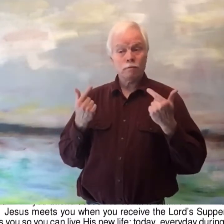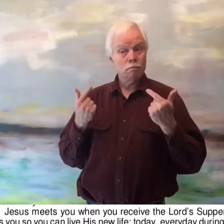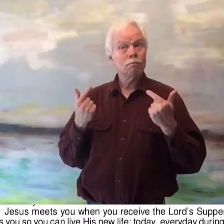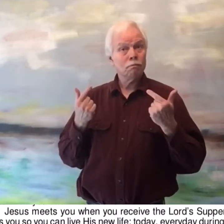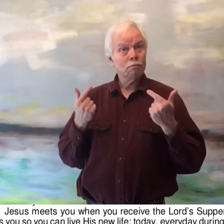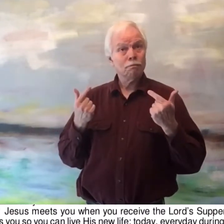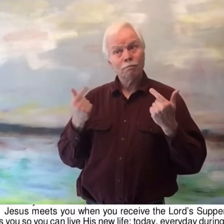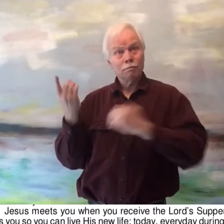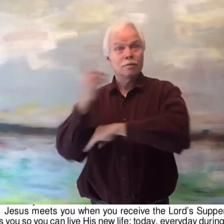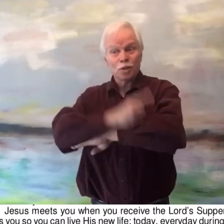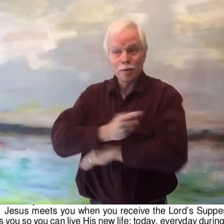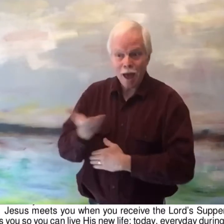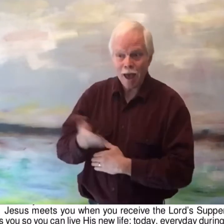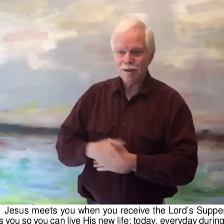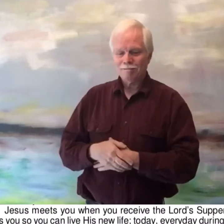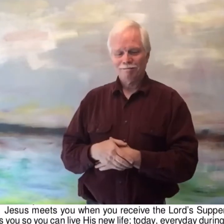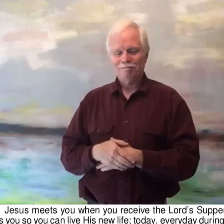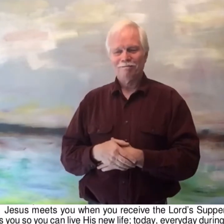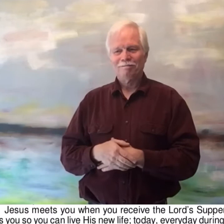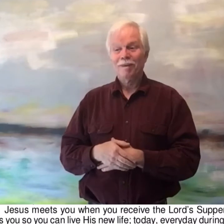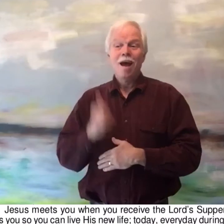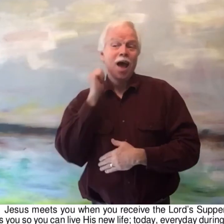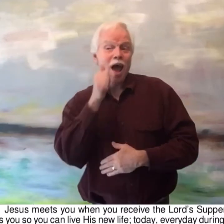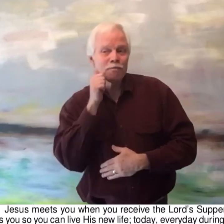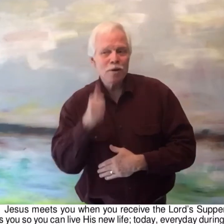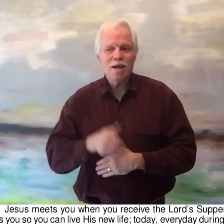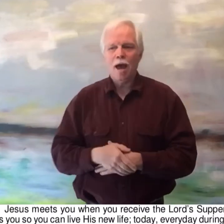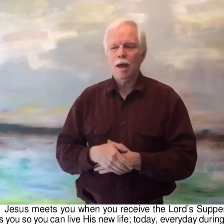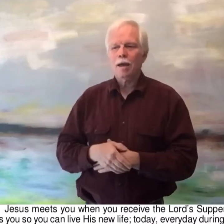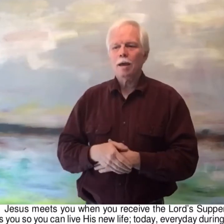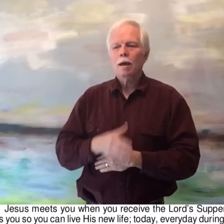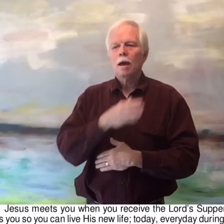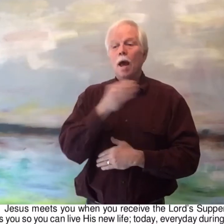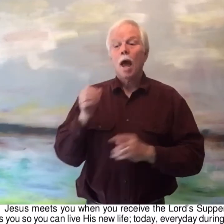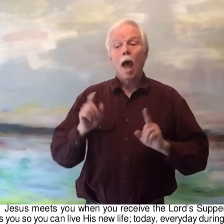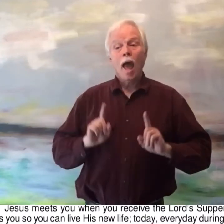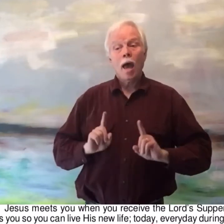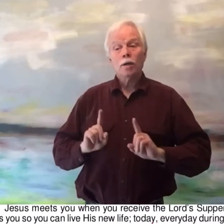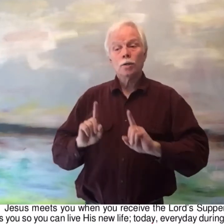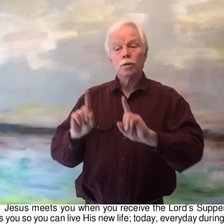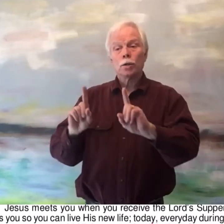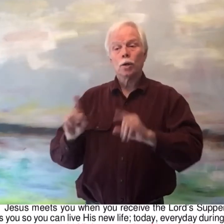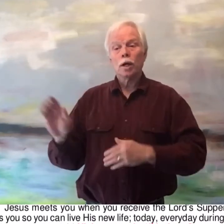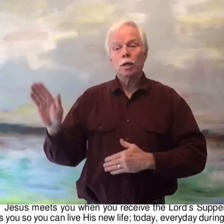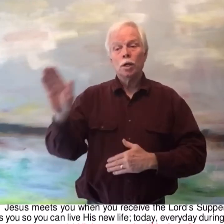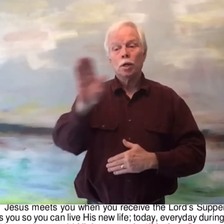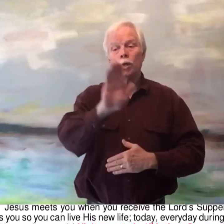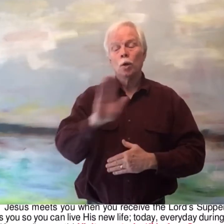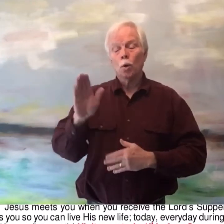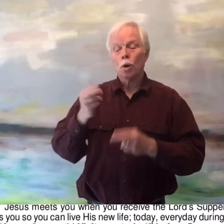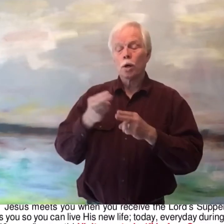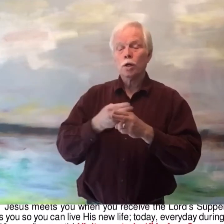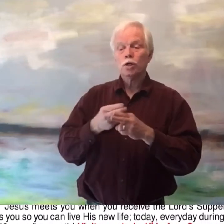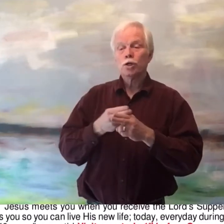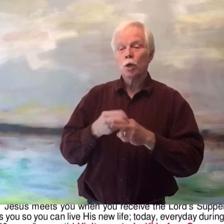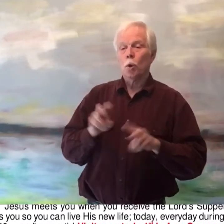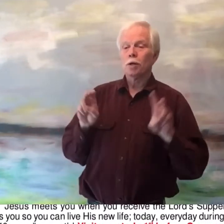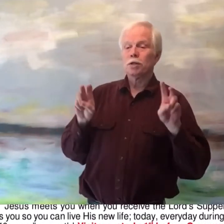Today, every day, and during your short